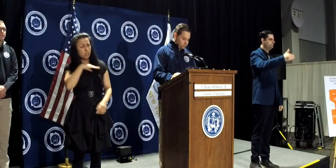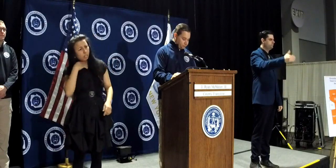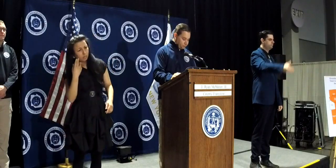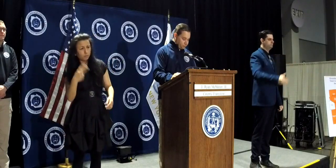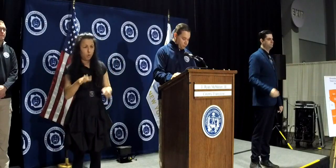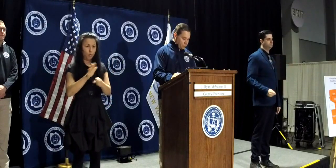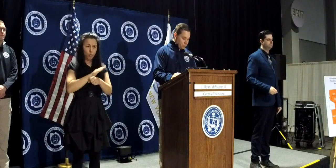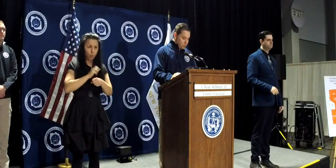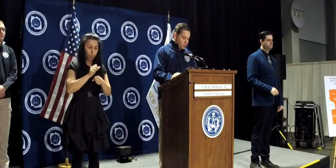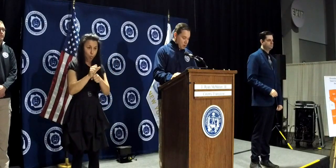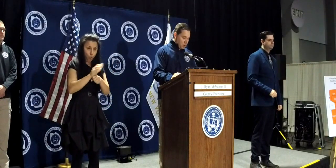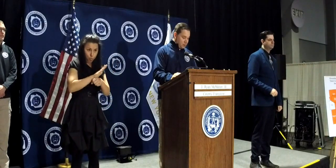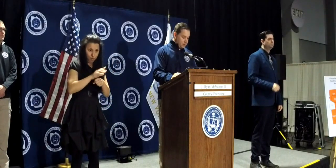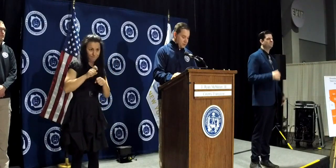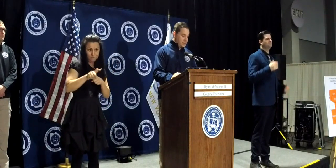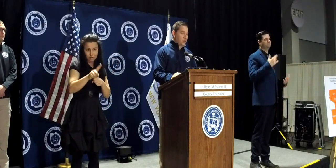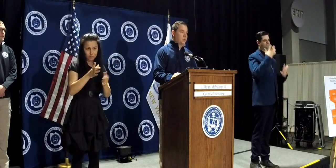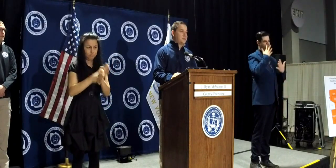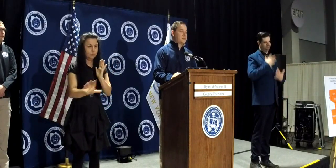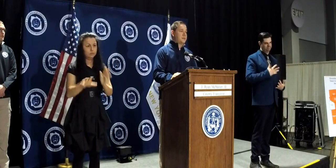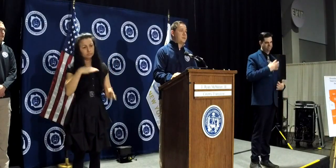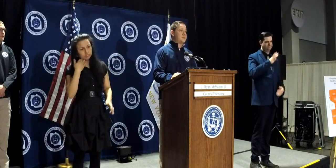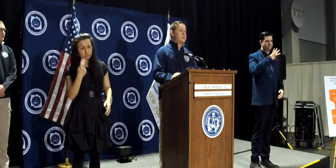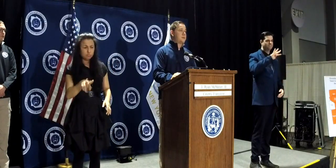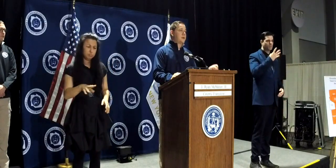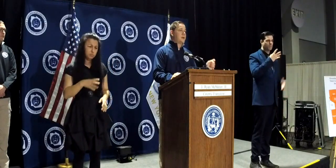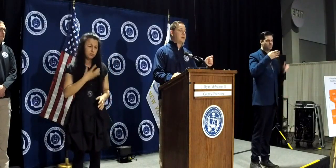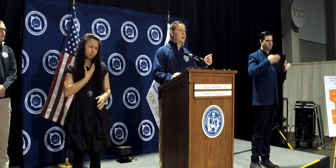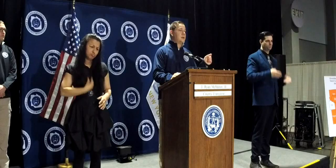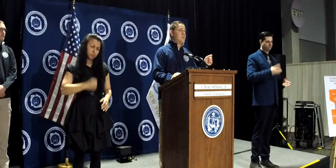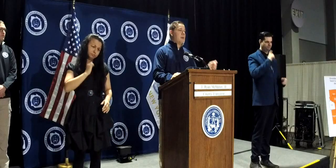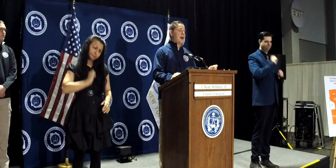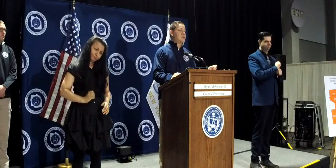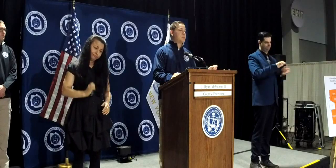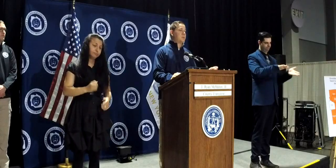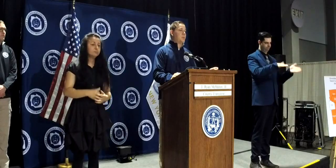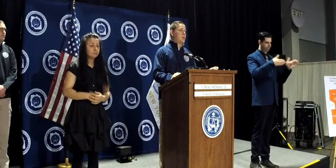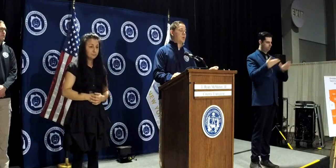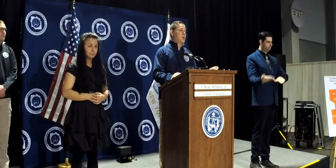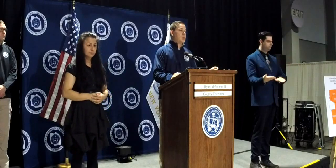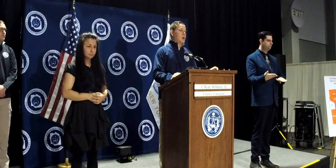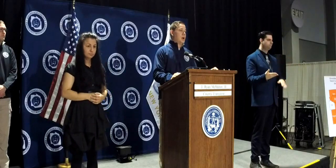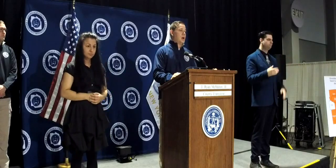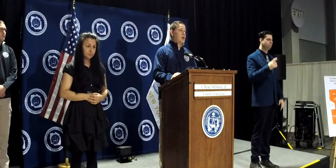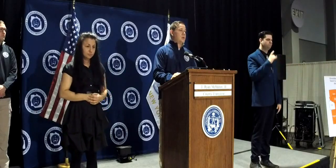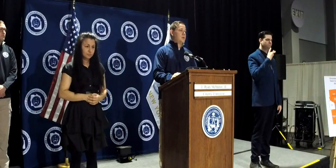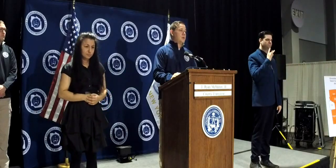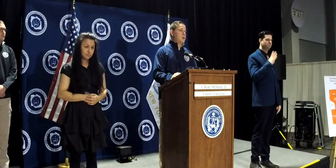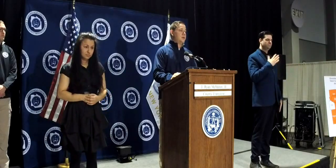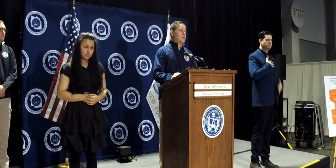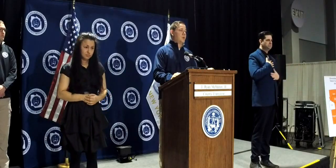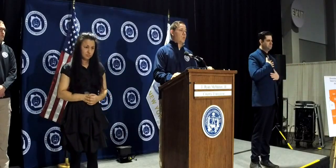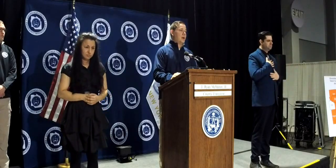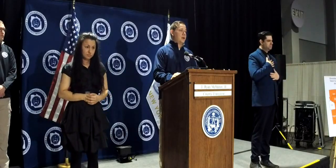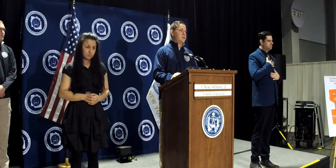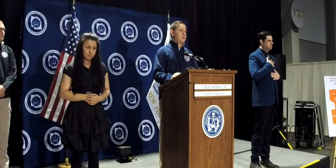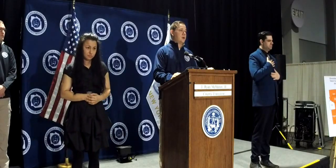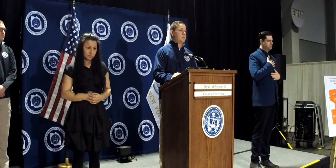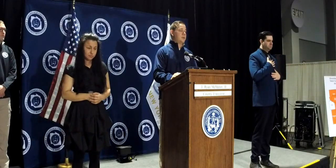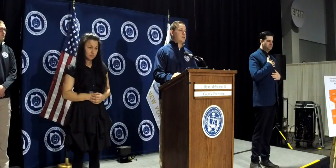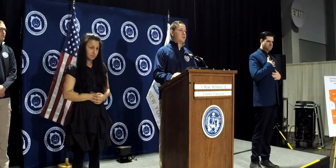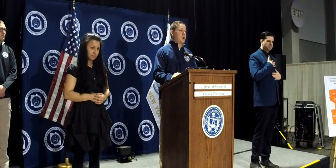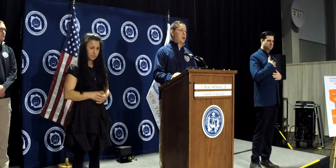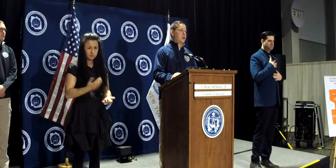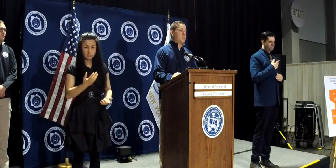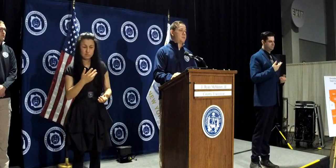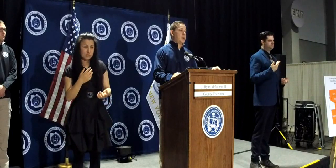disease. This is a terrible disease. It impacts people in different ways. It